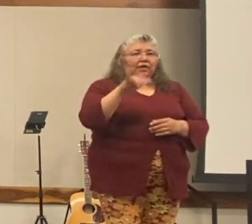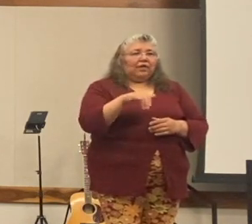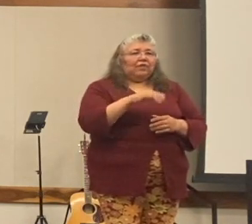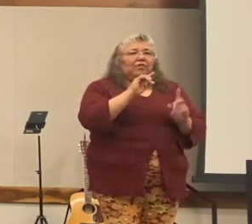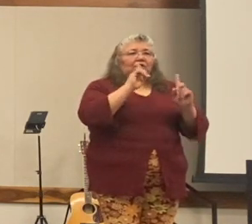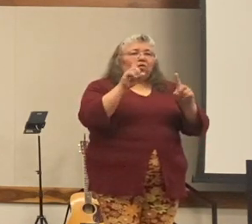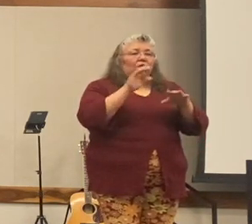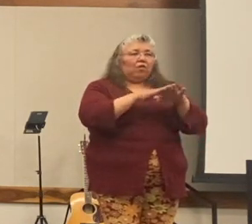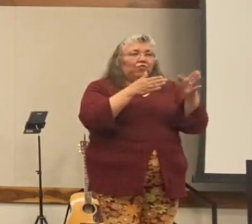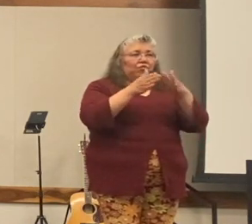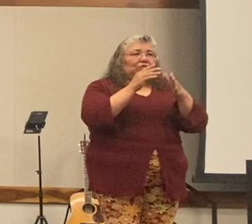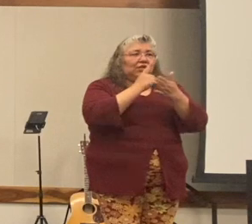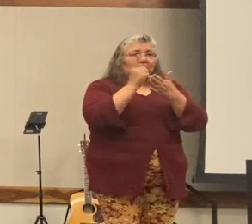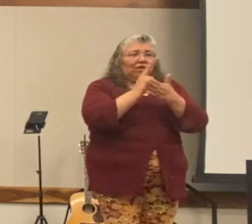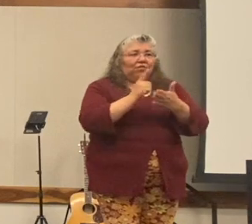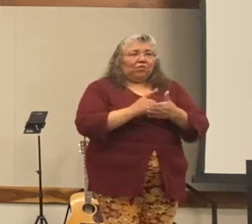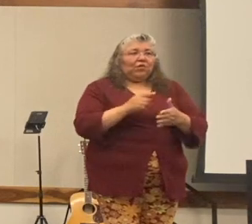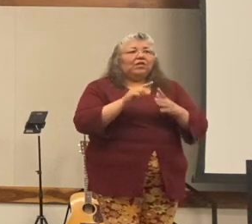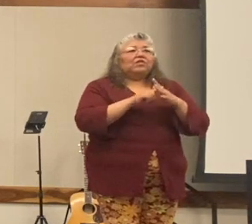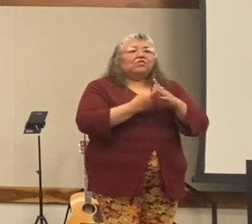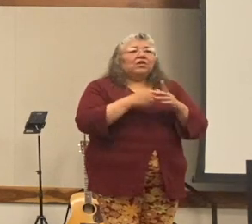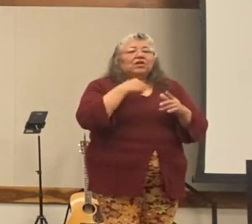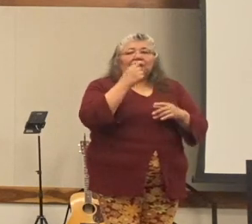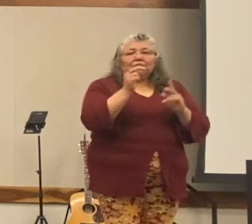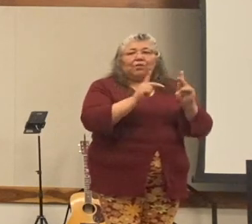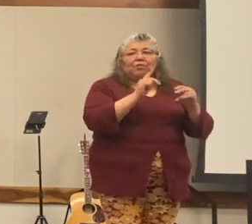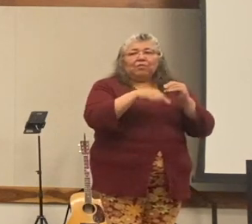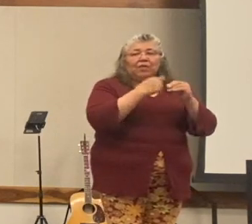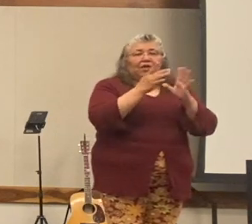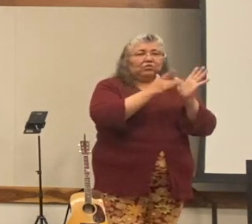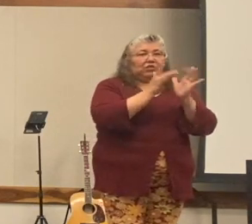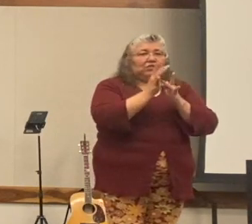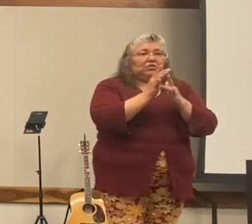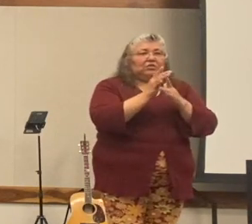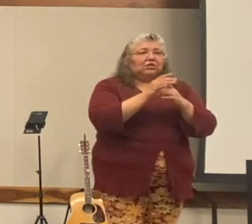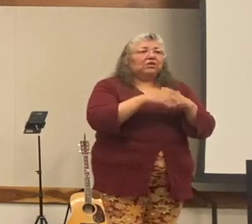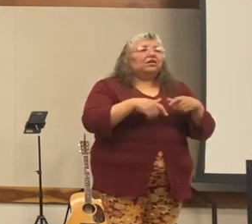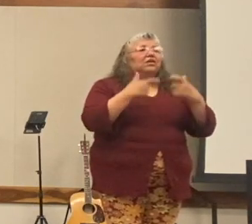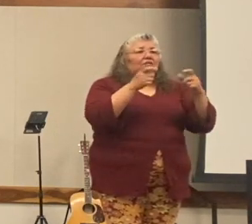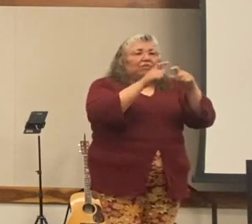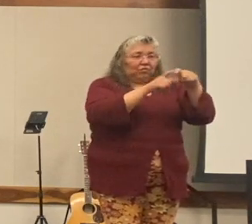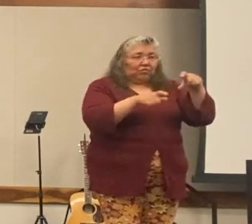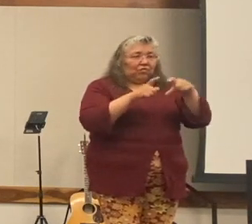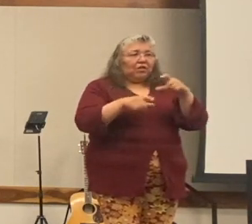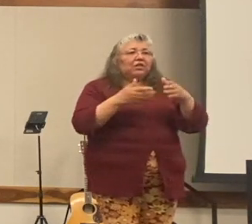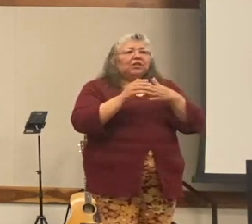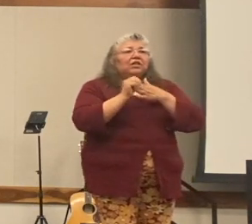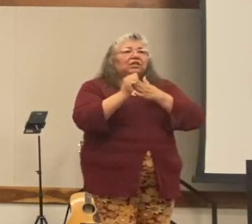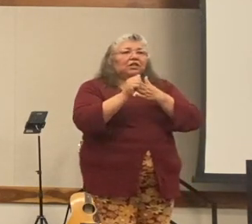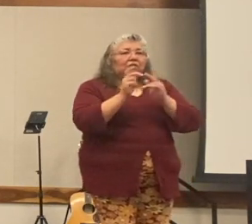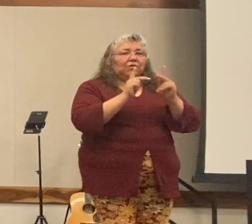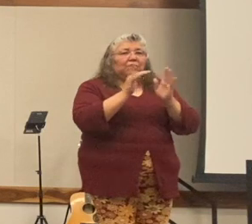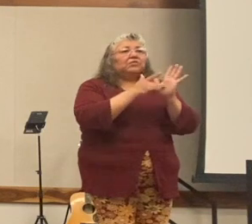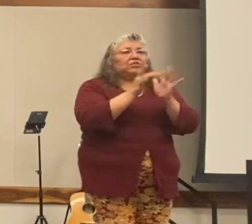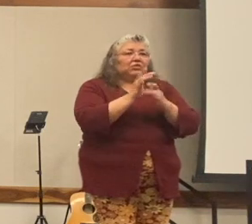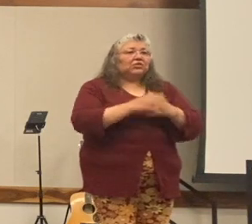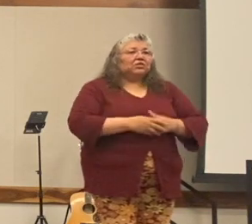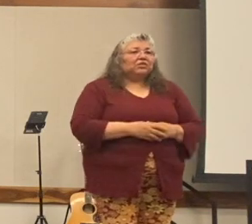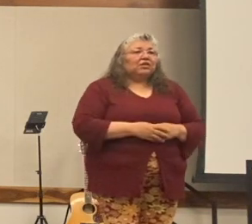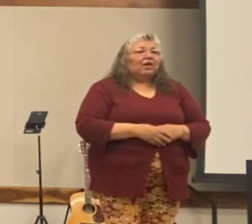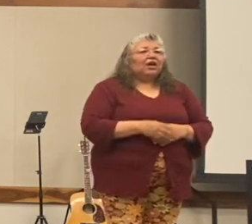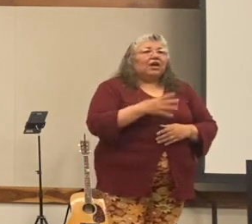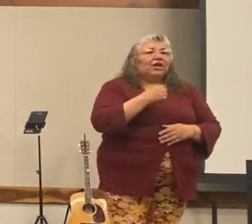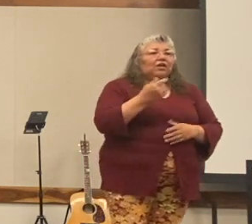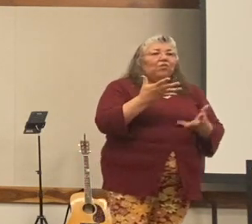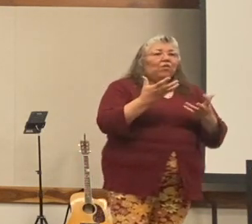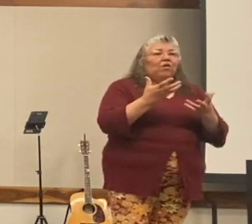every week. And they start telling people about Jesus, handing out tracts, leading people to Jesus. And